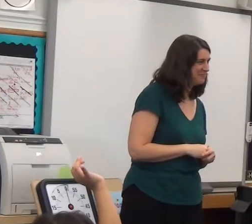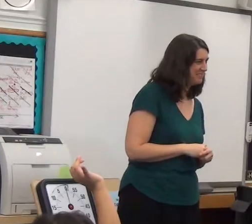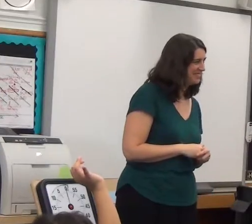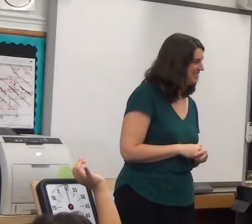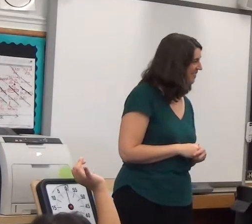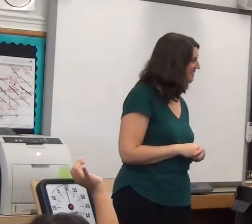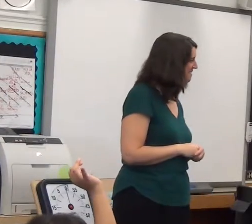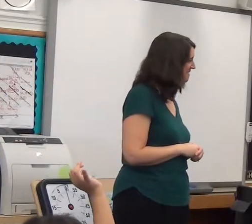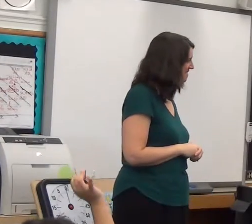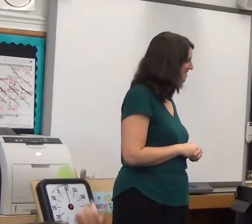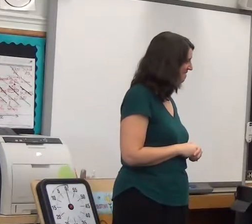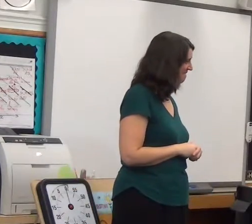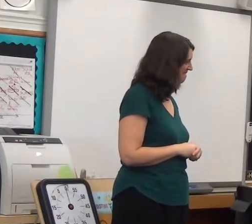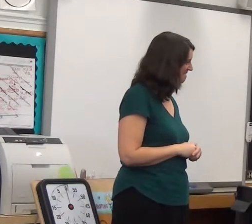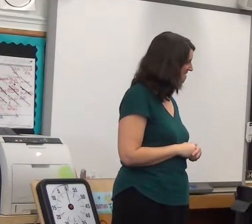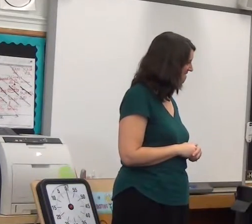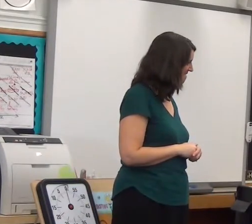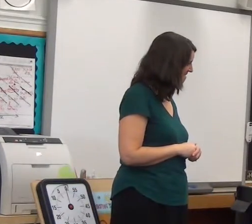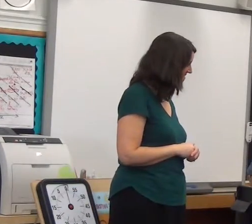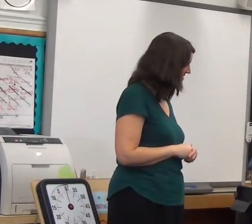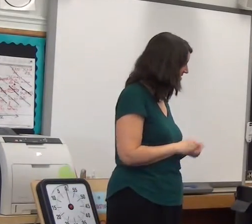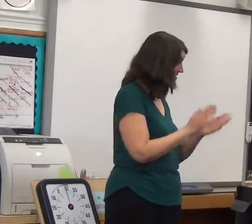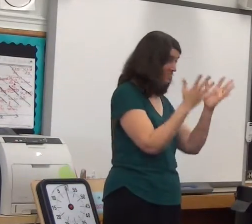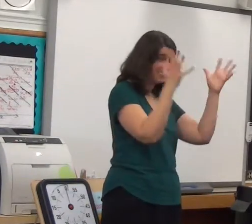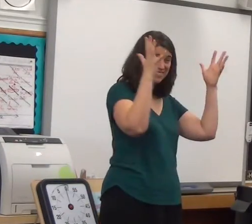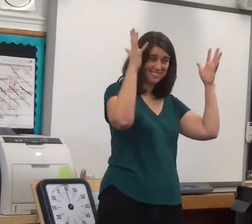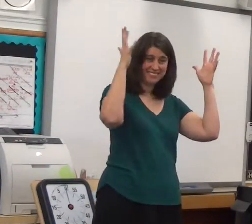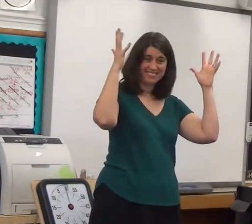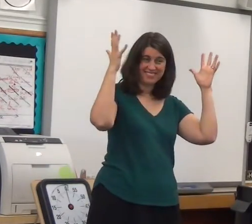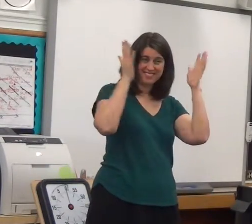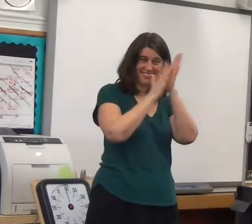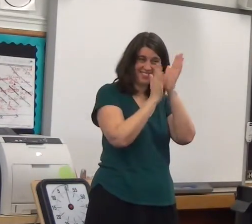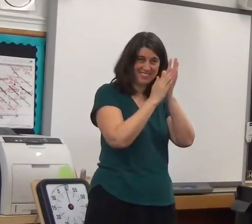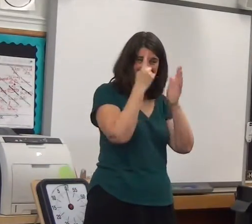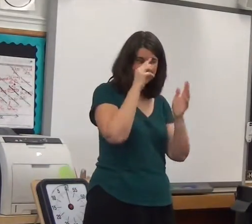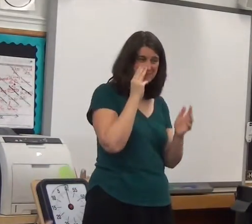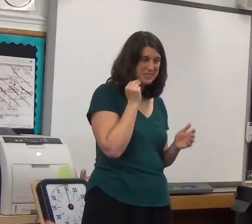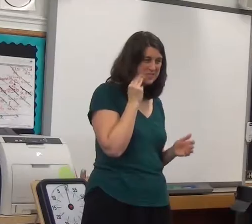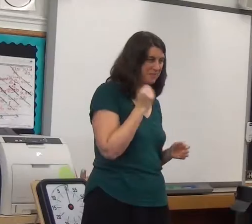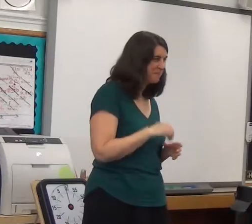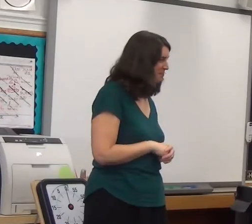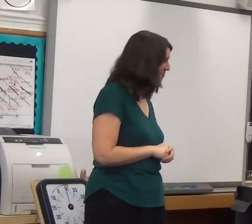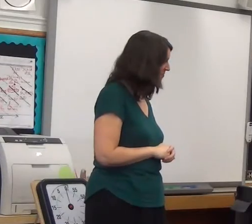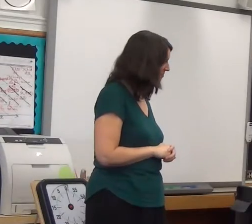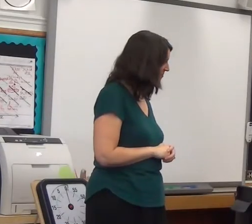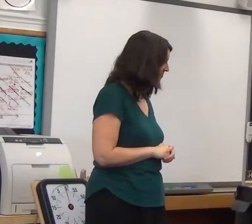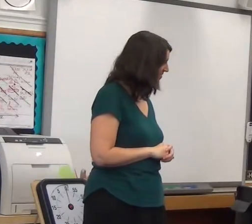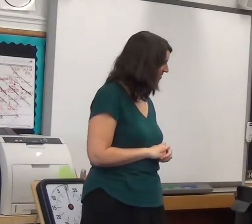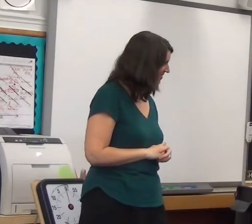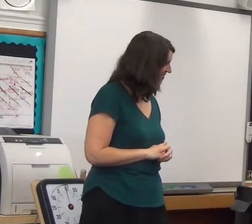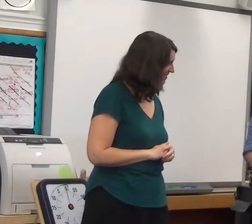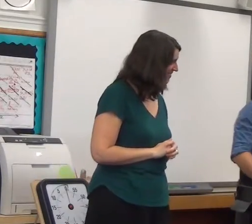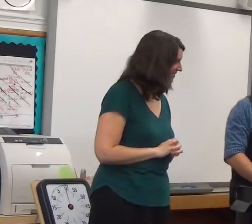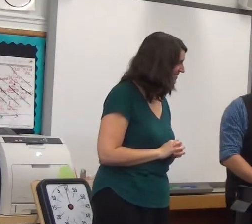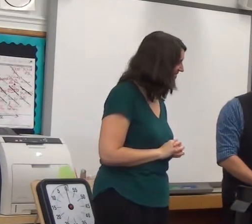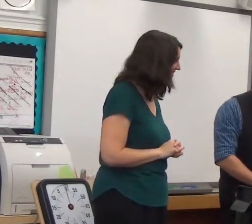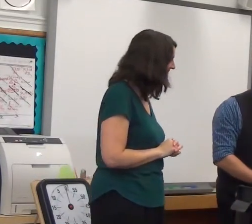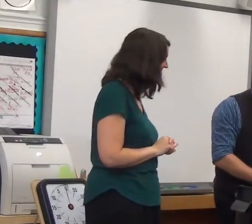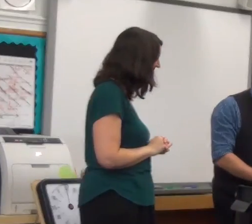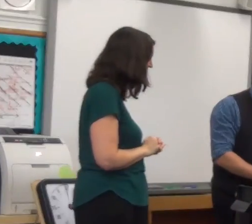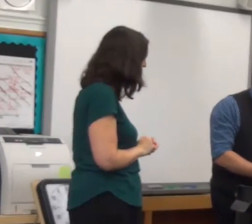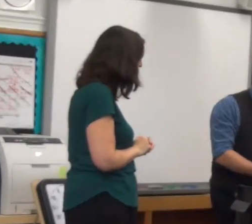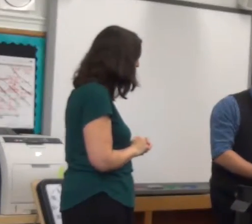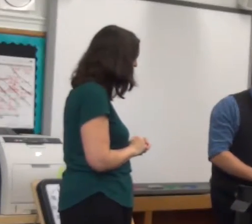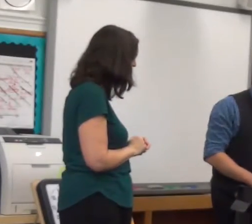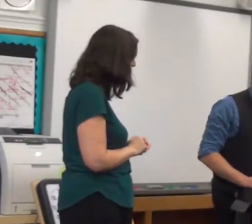Michelle. You can come up here, give Michelle a nice big hand. Let me get this out of the way. Come right over here. Face the crowd.